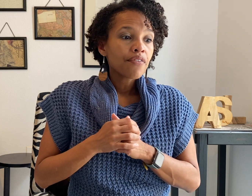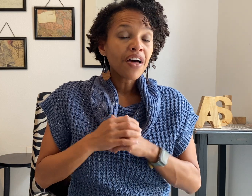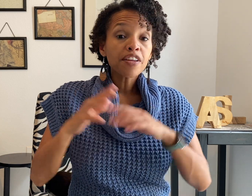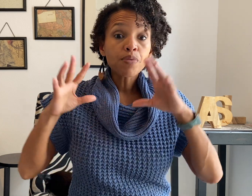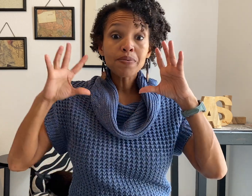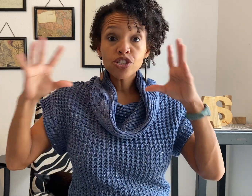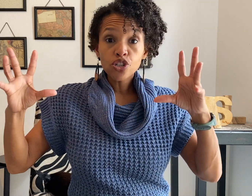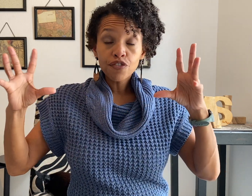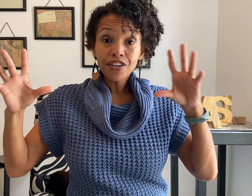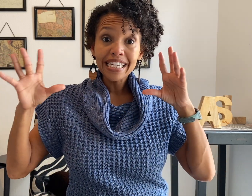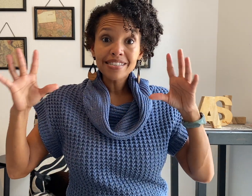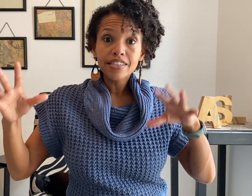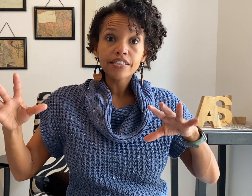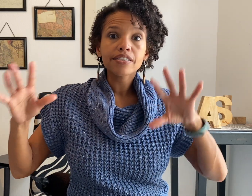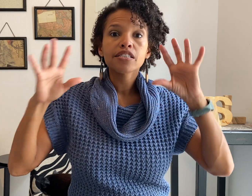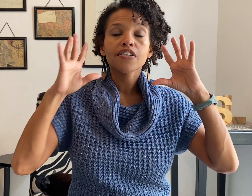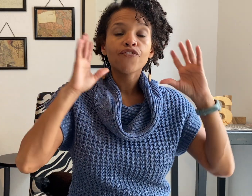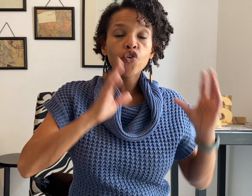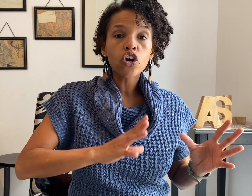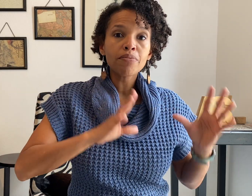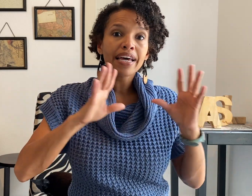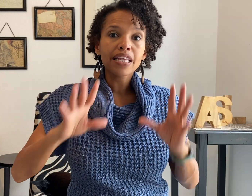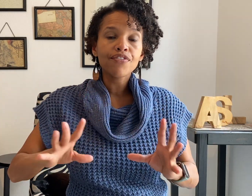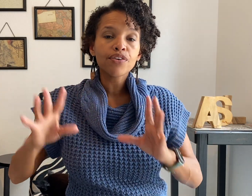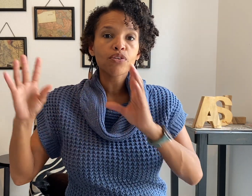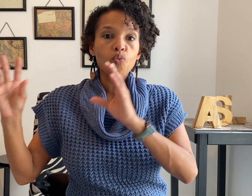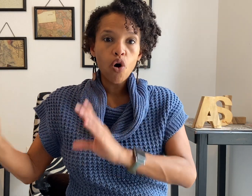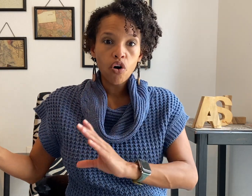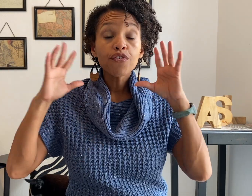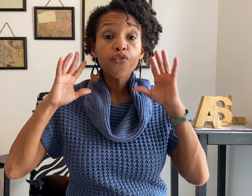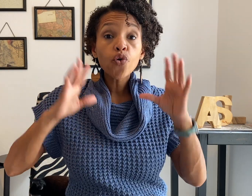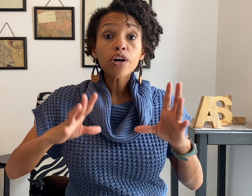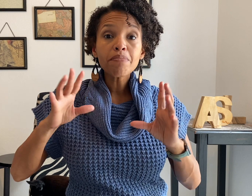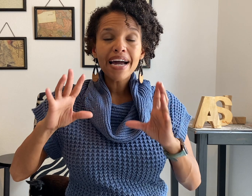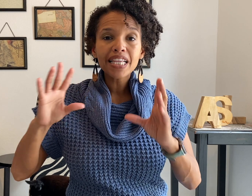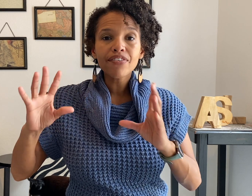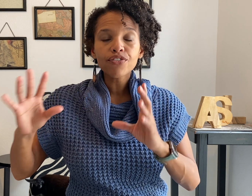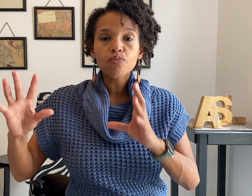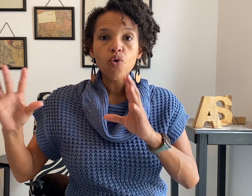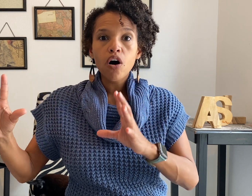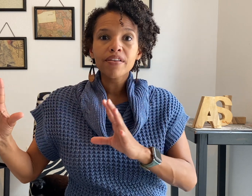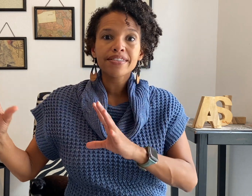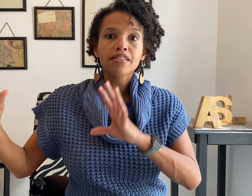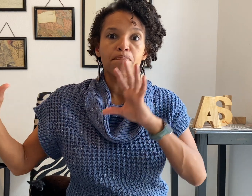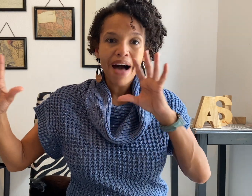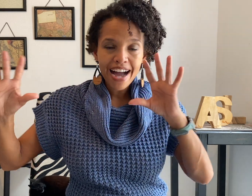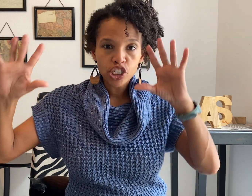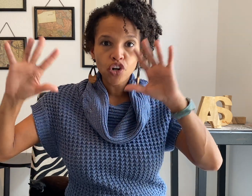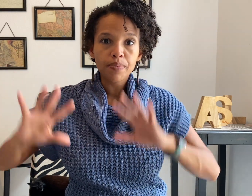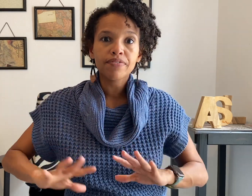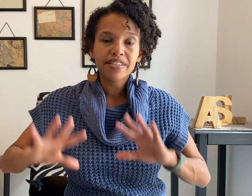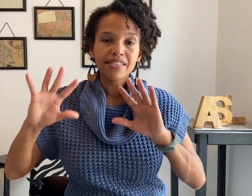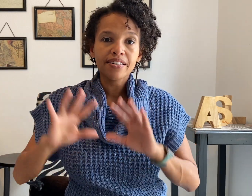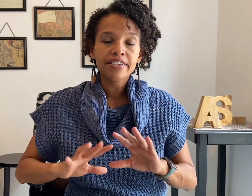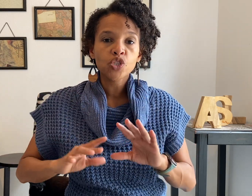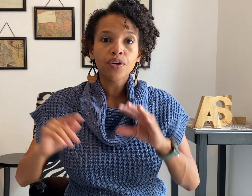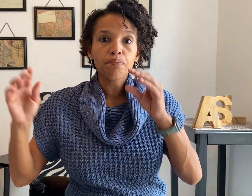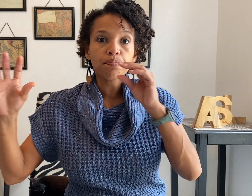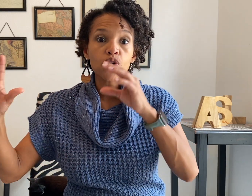Then the prepositional phrase here is for my living room wall. For my living room wall is the backdrop of this sentence. We're going to put